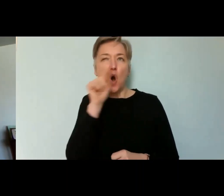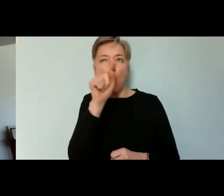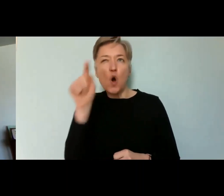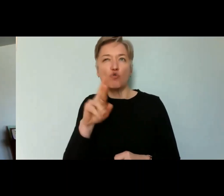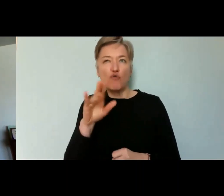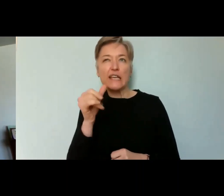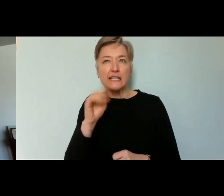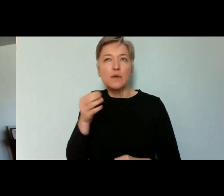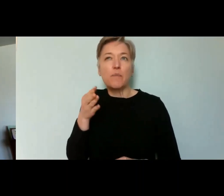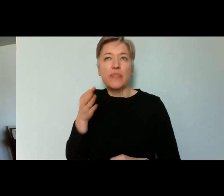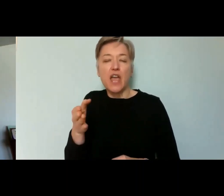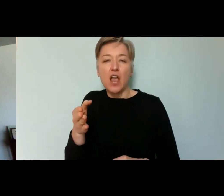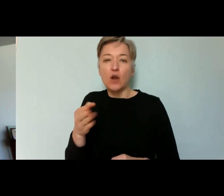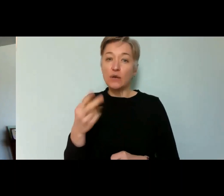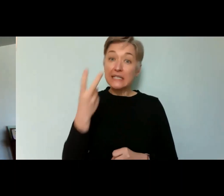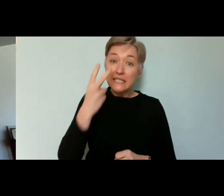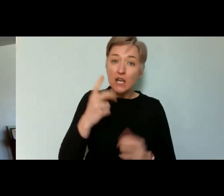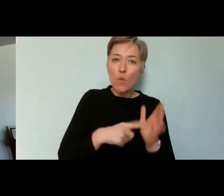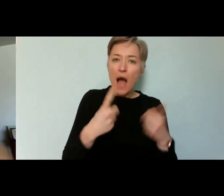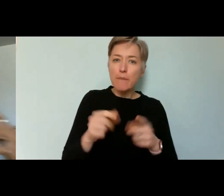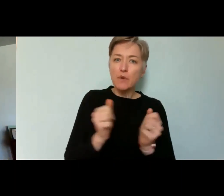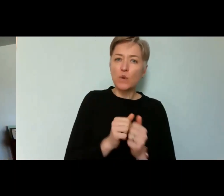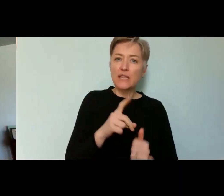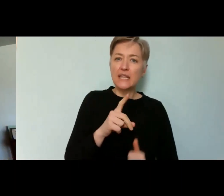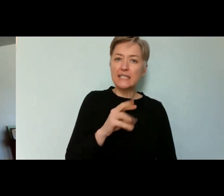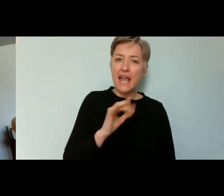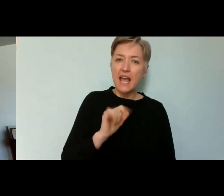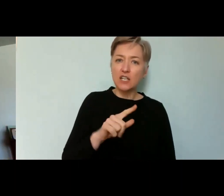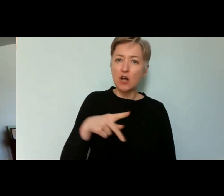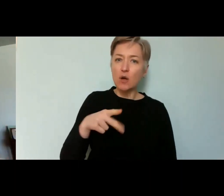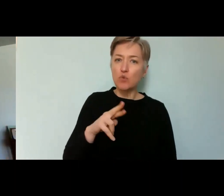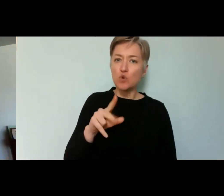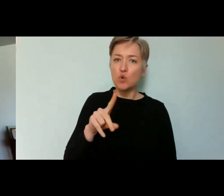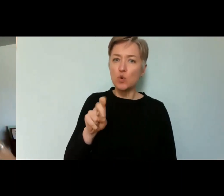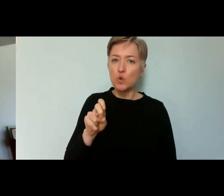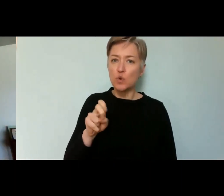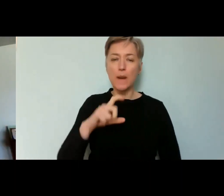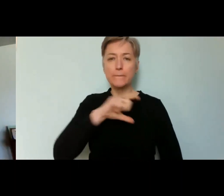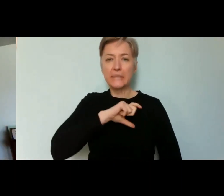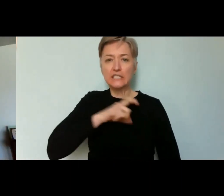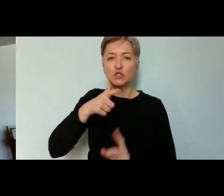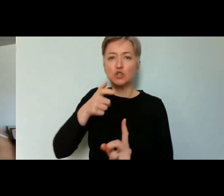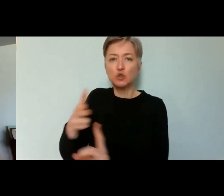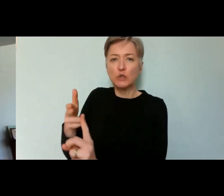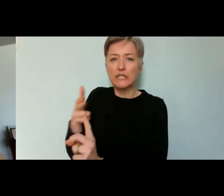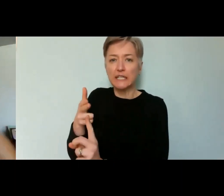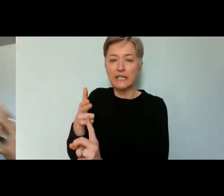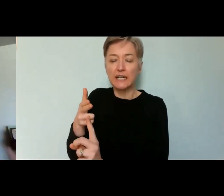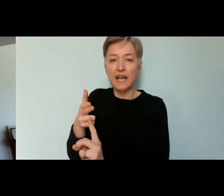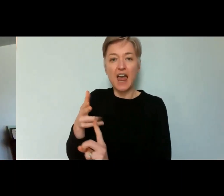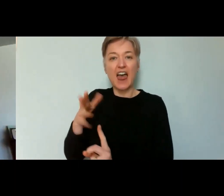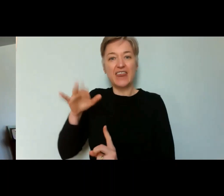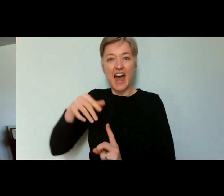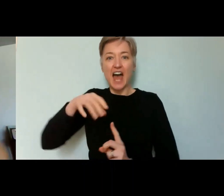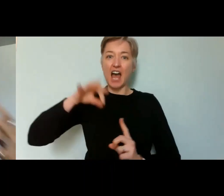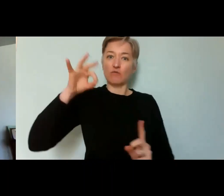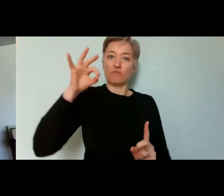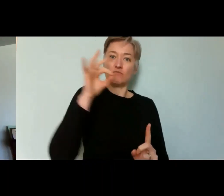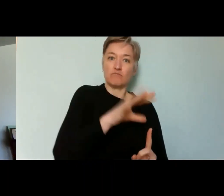Look at what's happened with Daniel Crude. Look at what's happening with the police shootings and all of that. And what that does is stirs